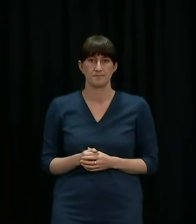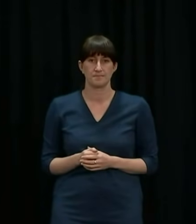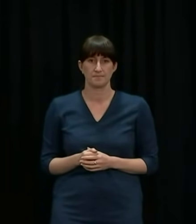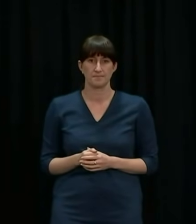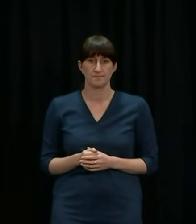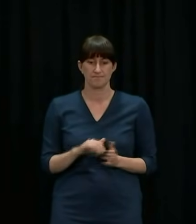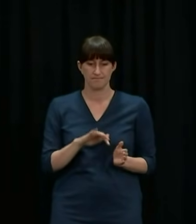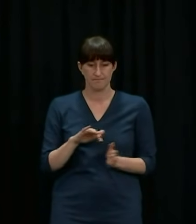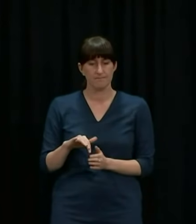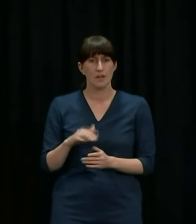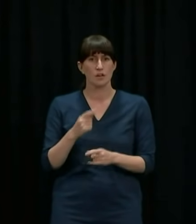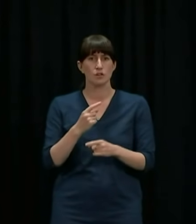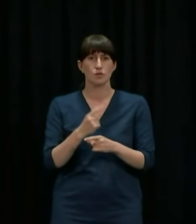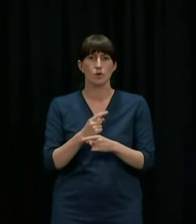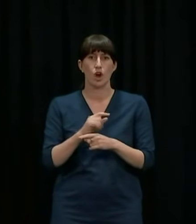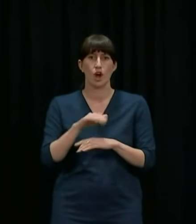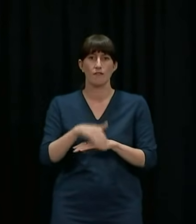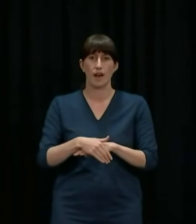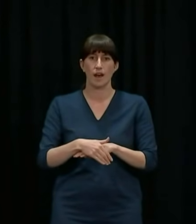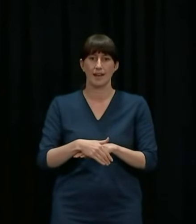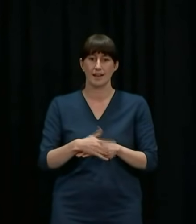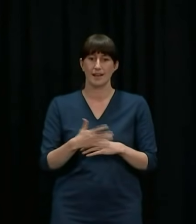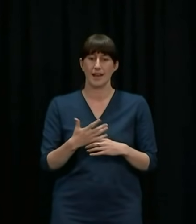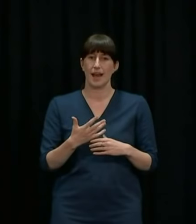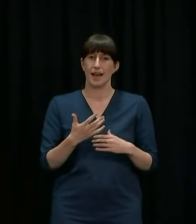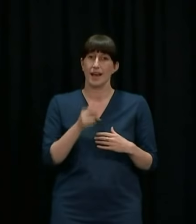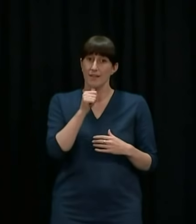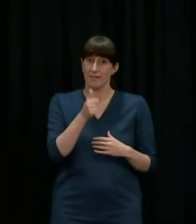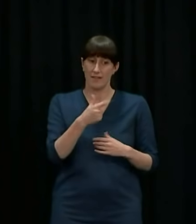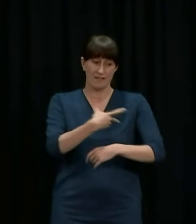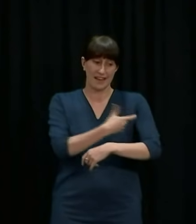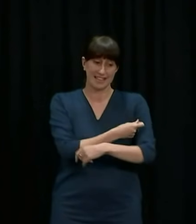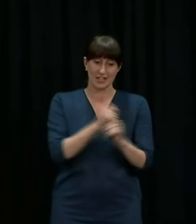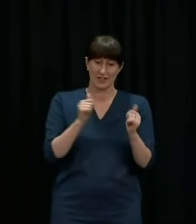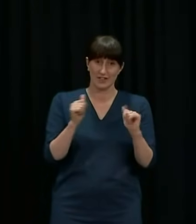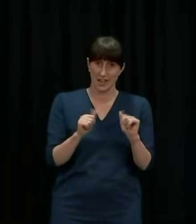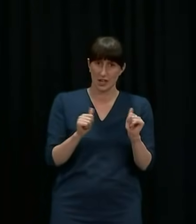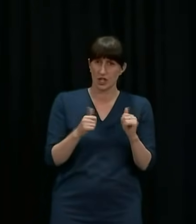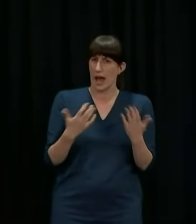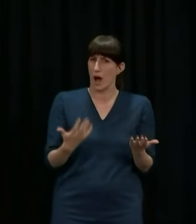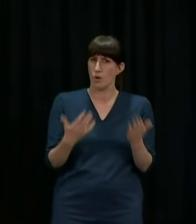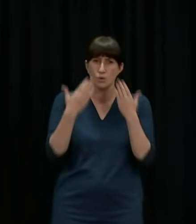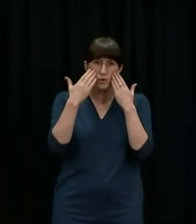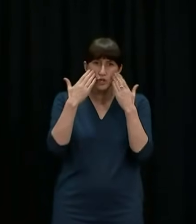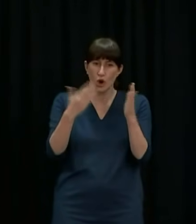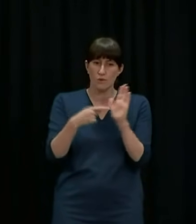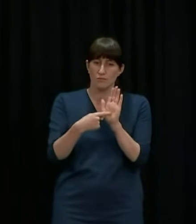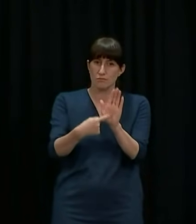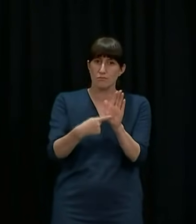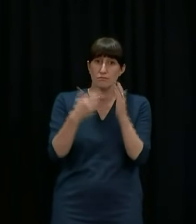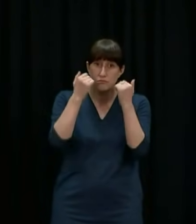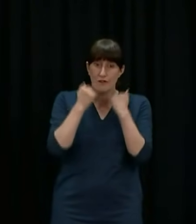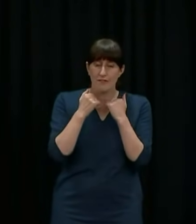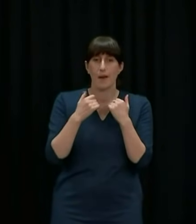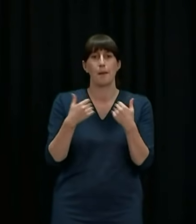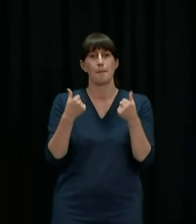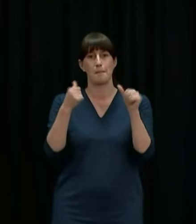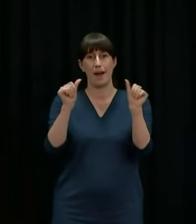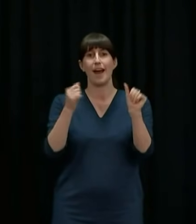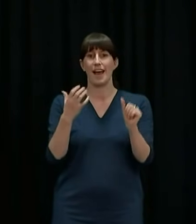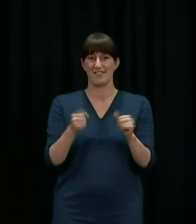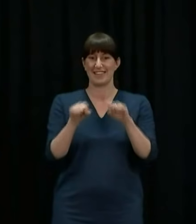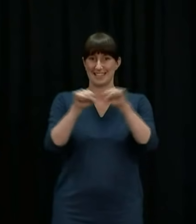Just then finally an update on My COVID Record, about which there was an announcement last week. I'm pleased to announce that that is now accessible to the